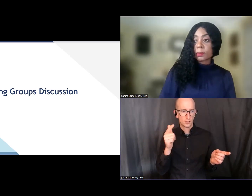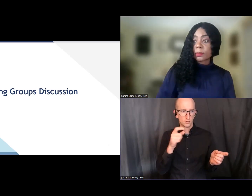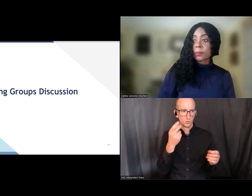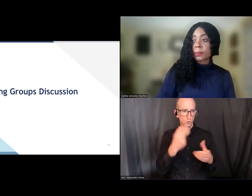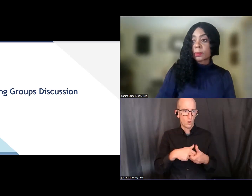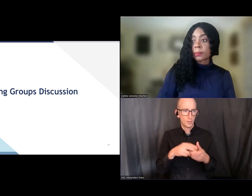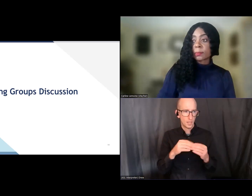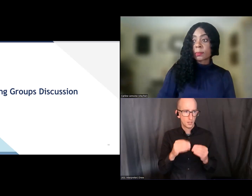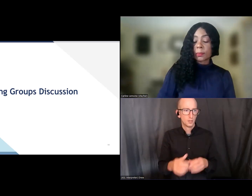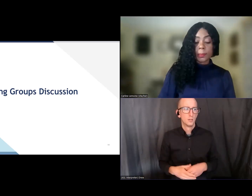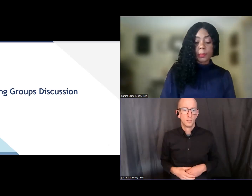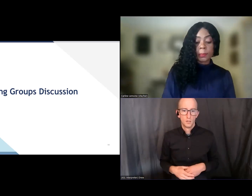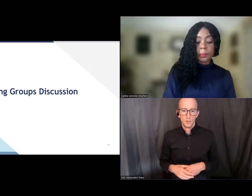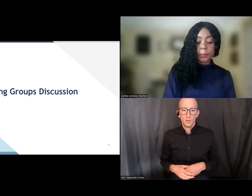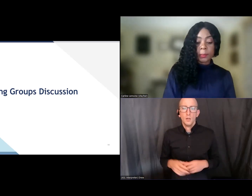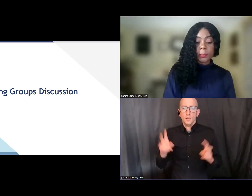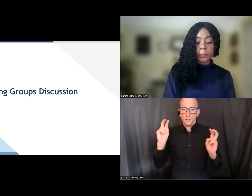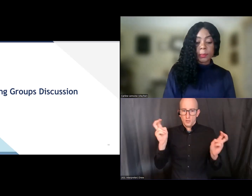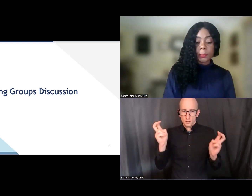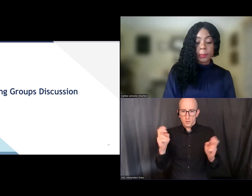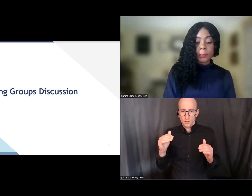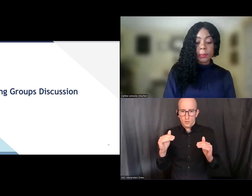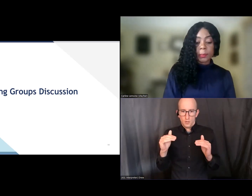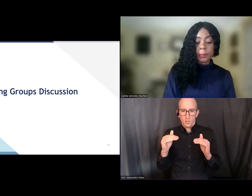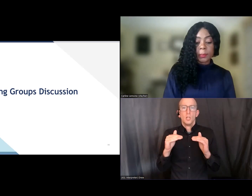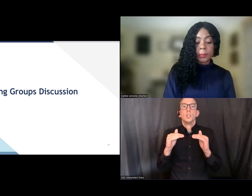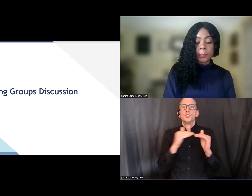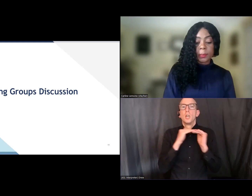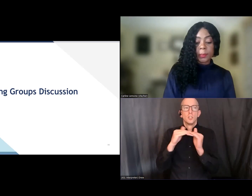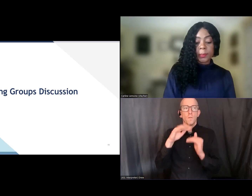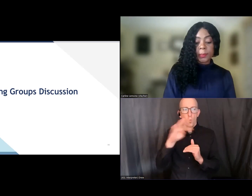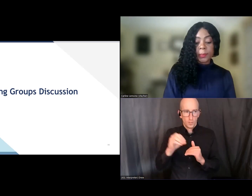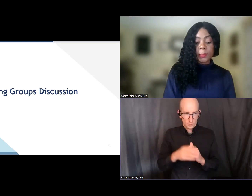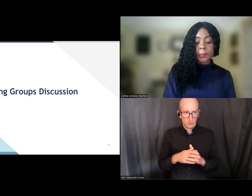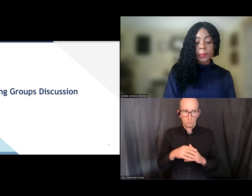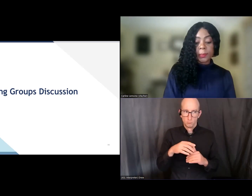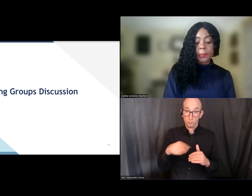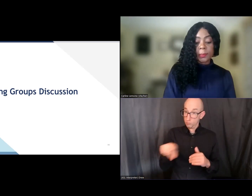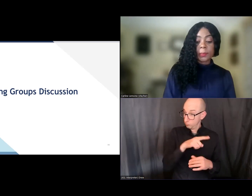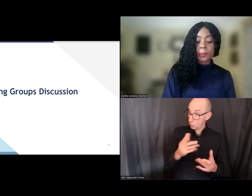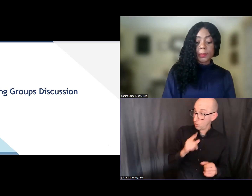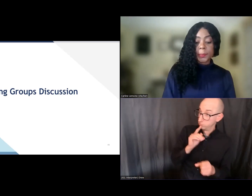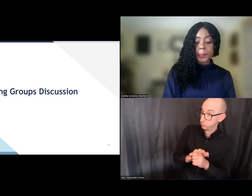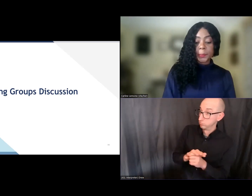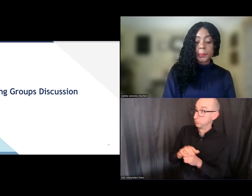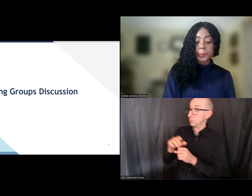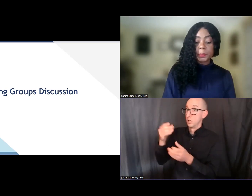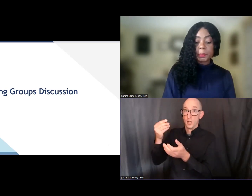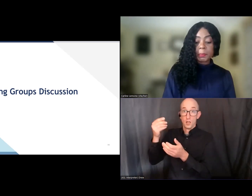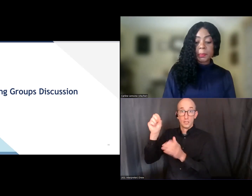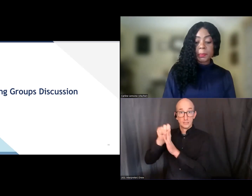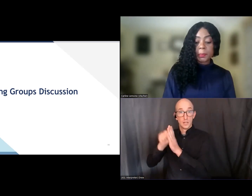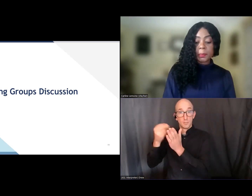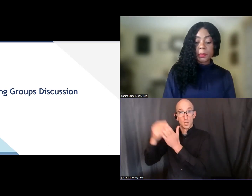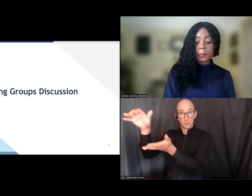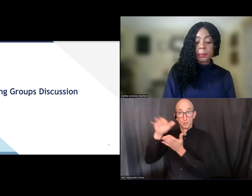interested in ensuring that federal or state funds are being targeted for vulnerable